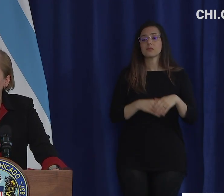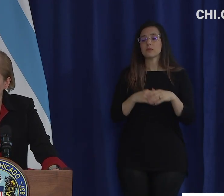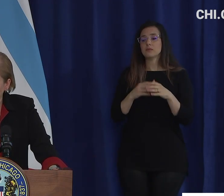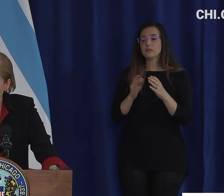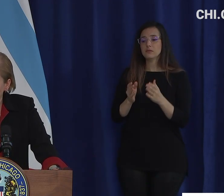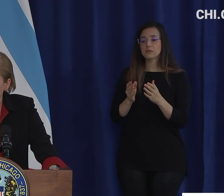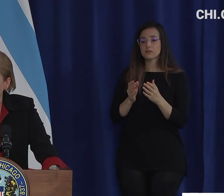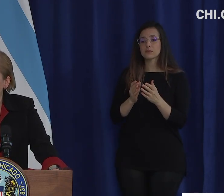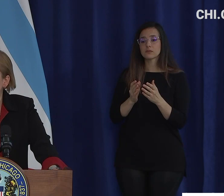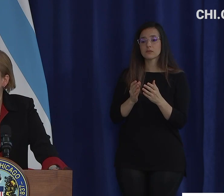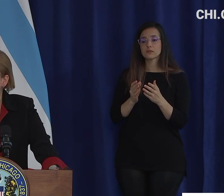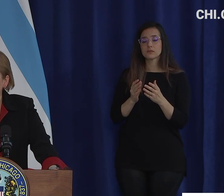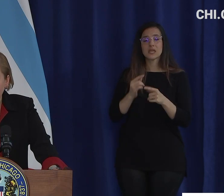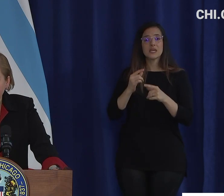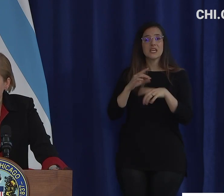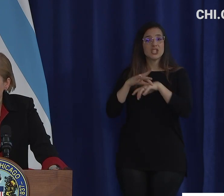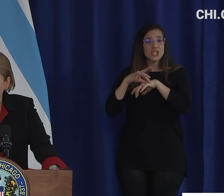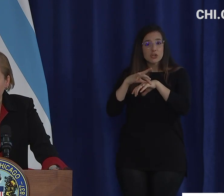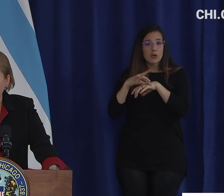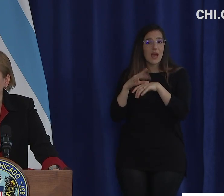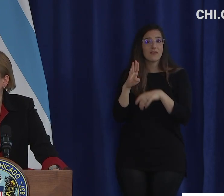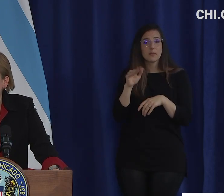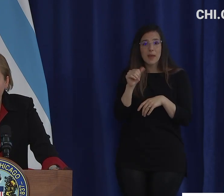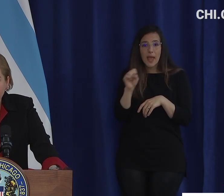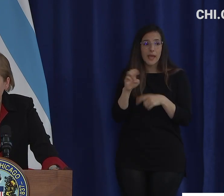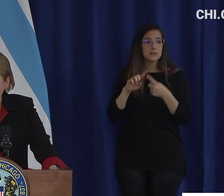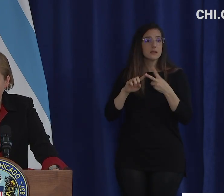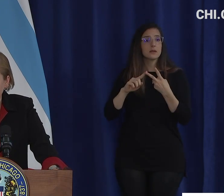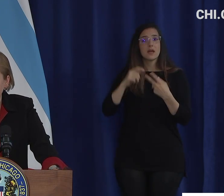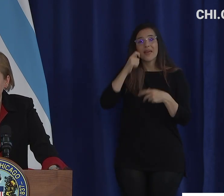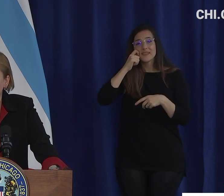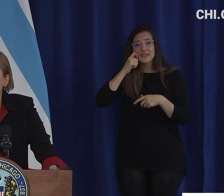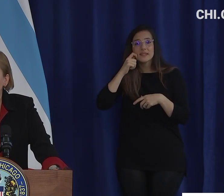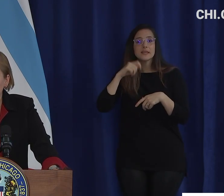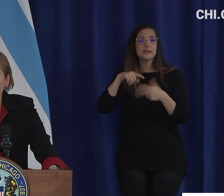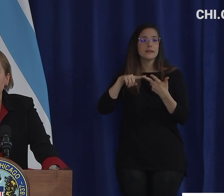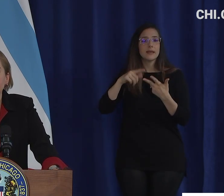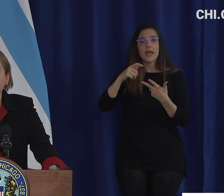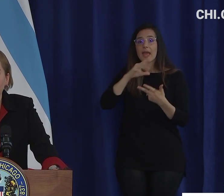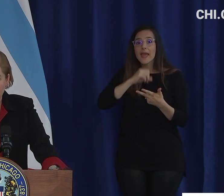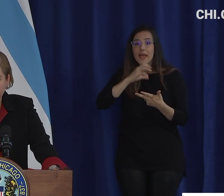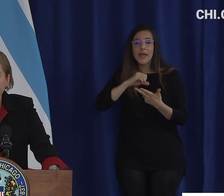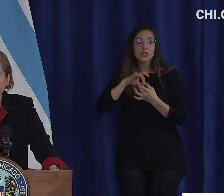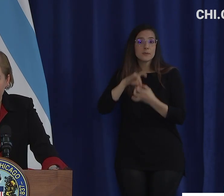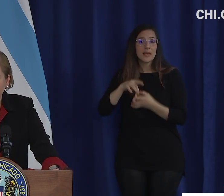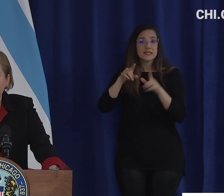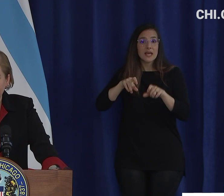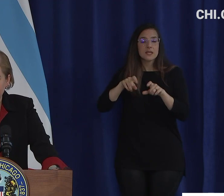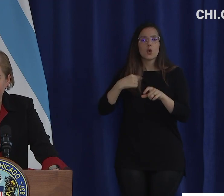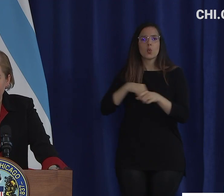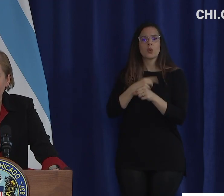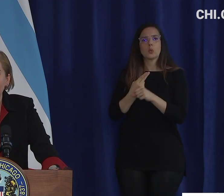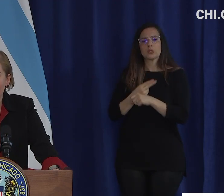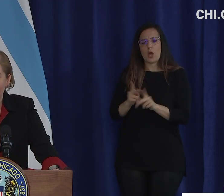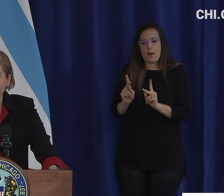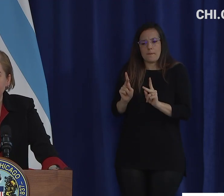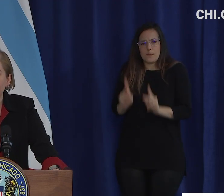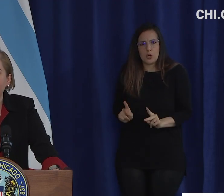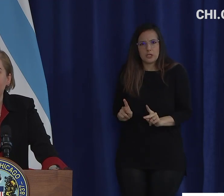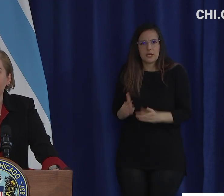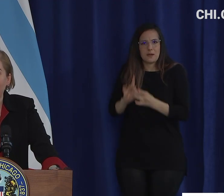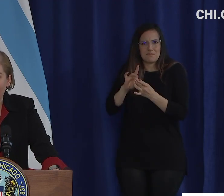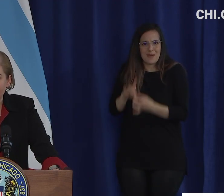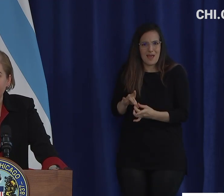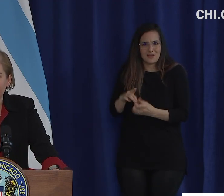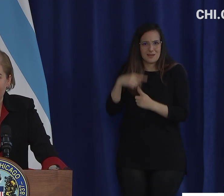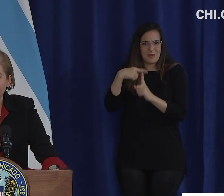any geographic-based or race ethnicity-based or age-based testing, we use person-based positivity, and that means we